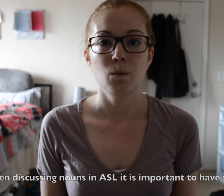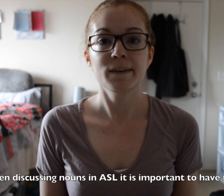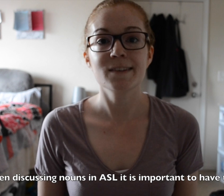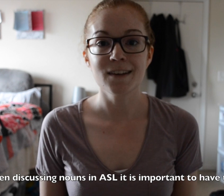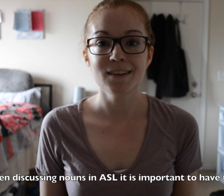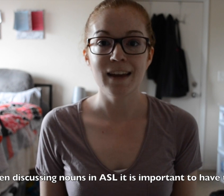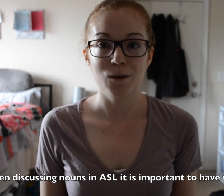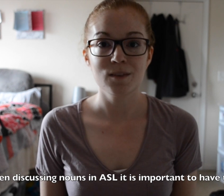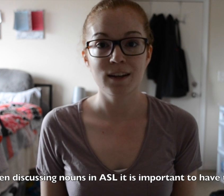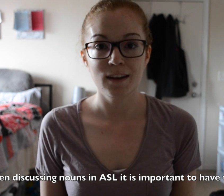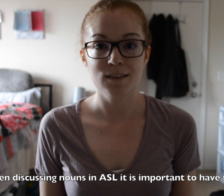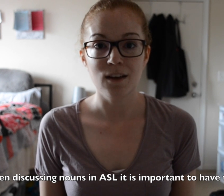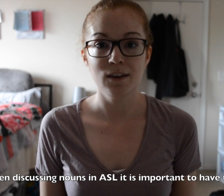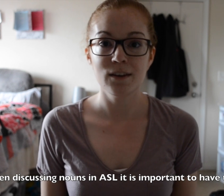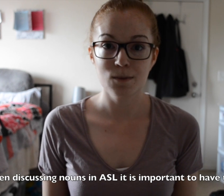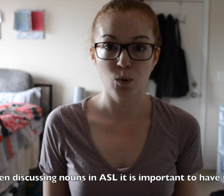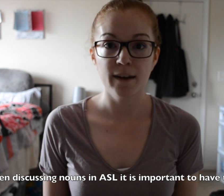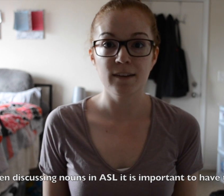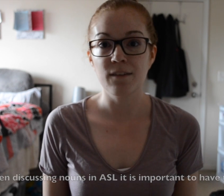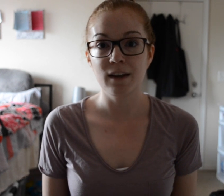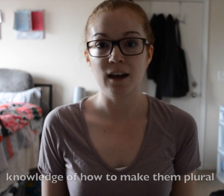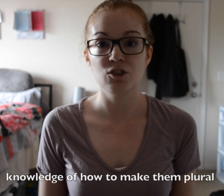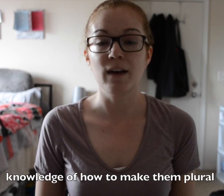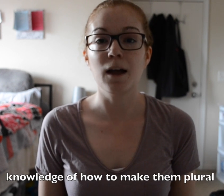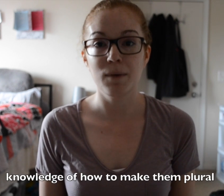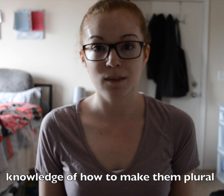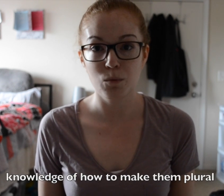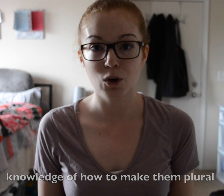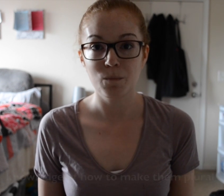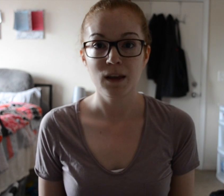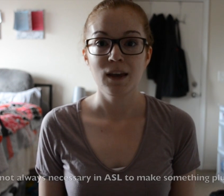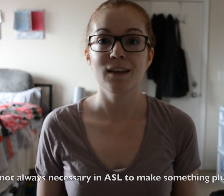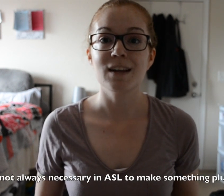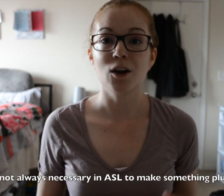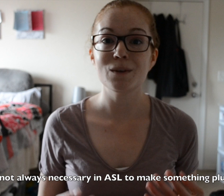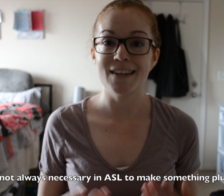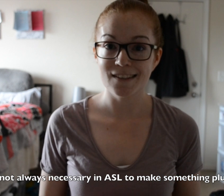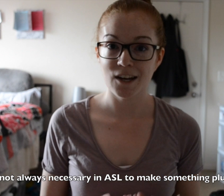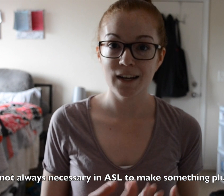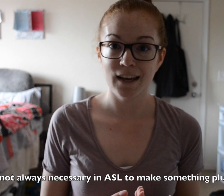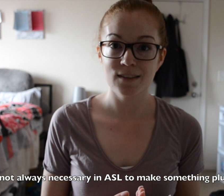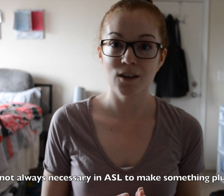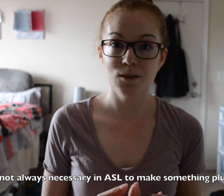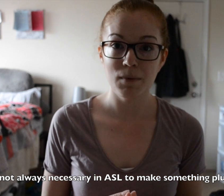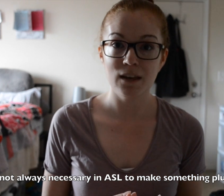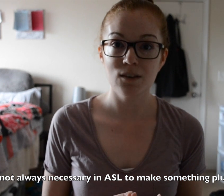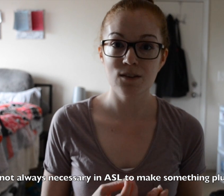When discussing nouns in ASL, it is important to have the knowledge of how to make them plural. It's not always necessary in ASL to make